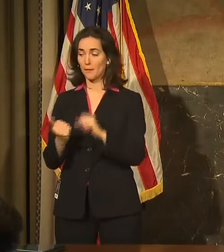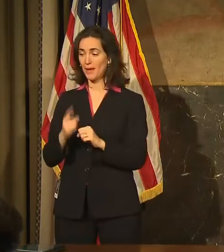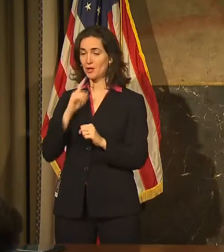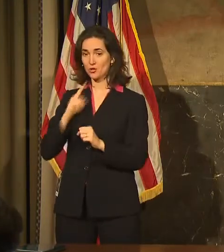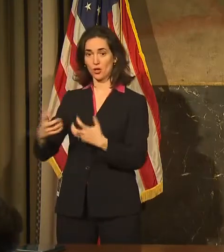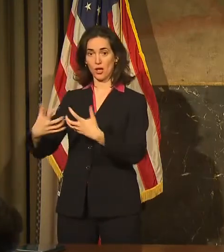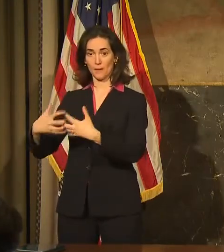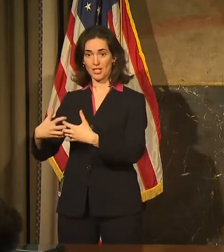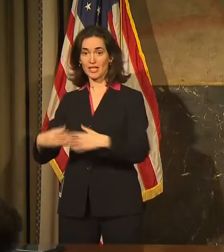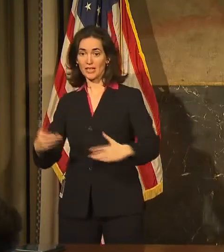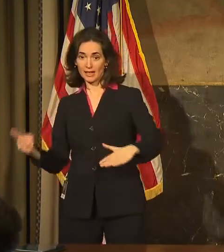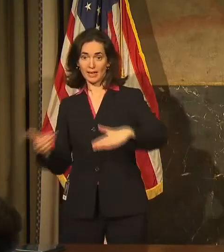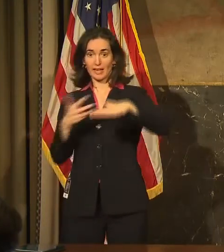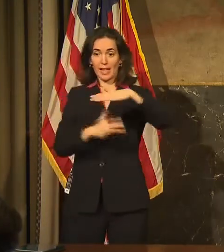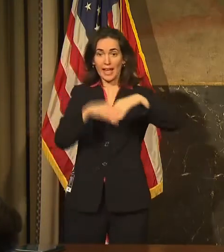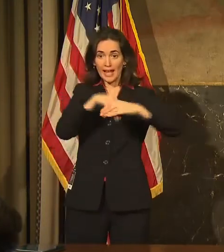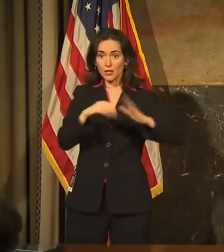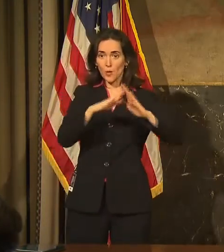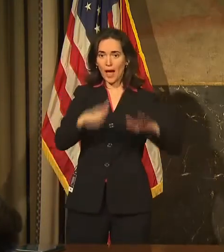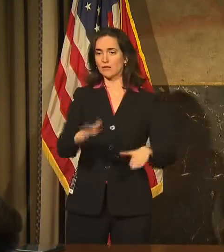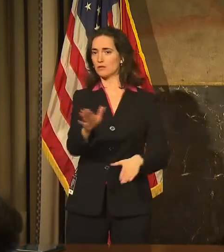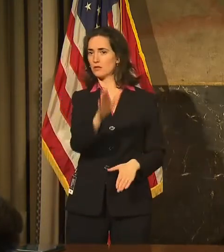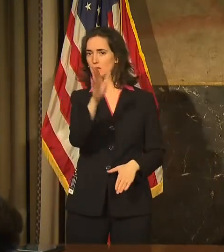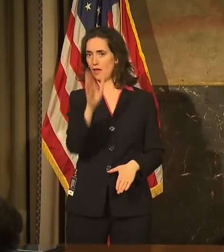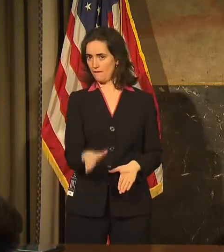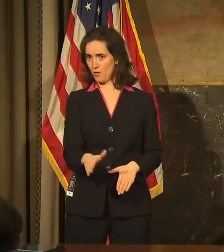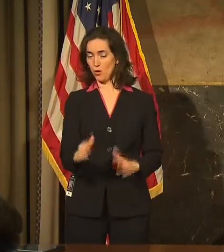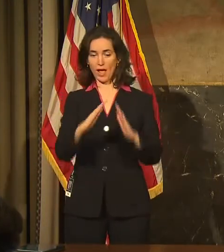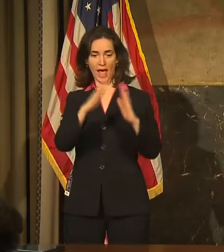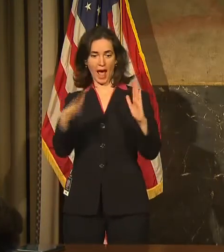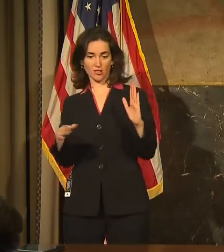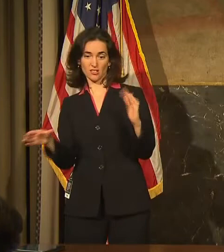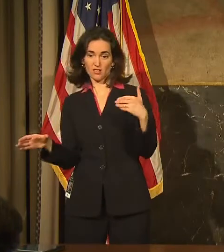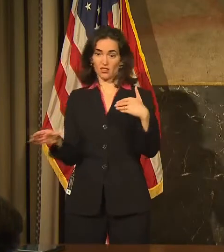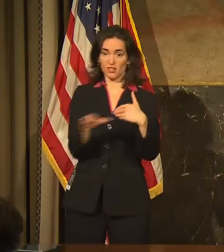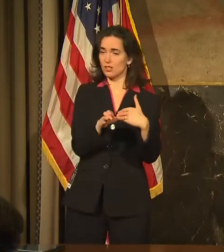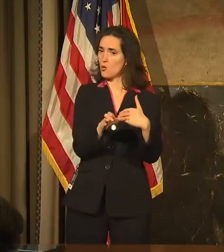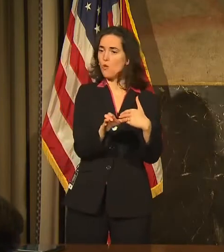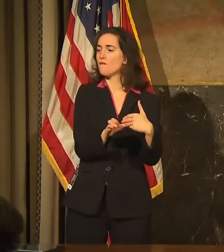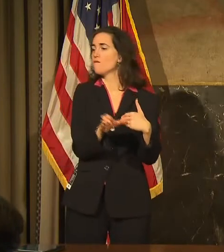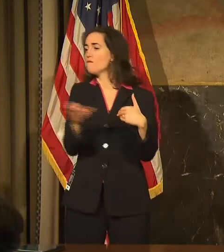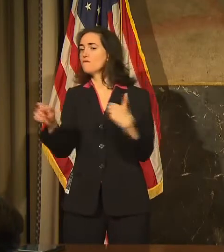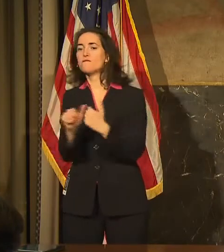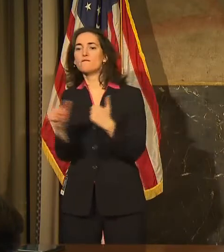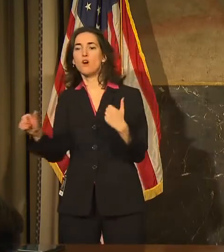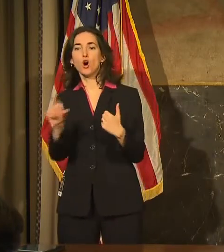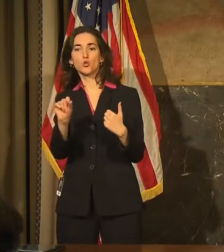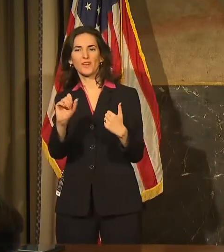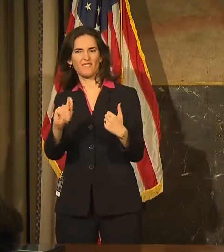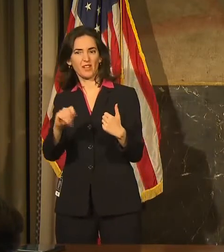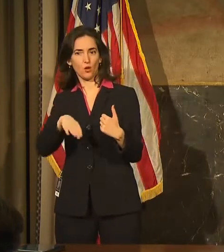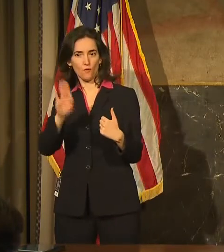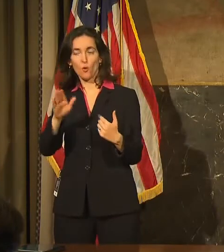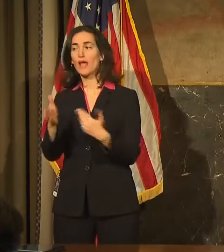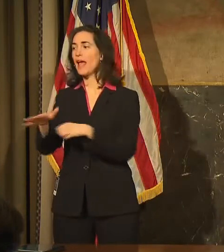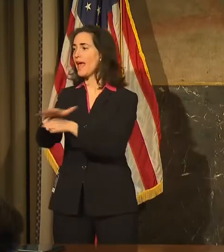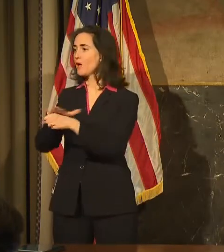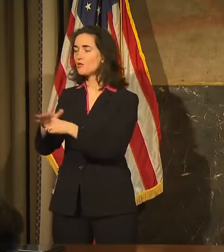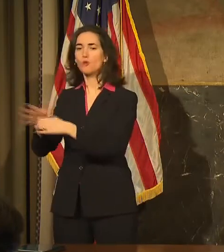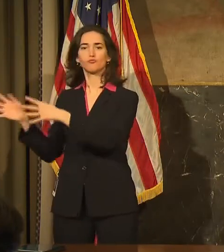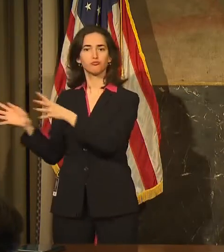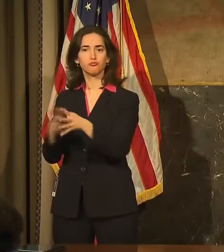never operates inside. It needs to be at least 20 feet from the house in a well-ventilated area, not in a crawl space or a